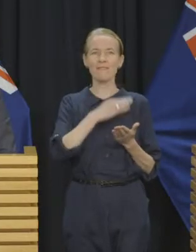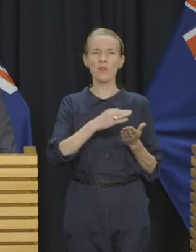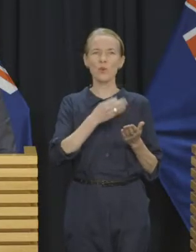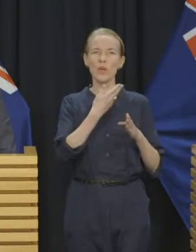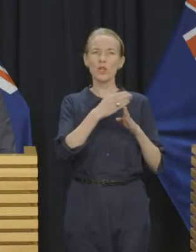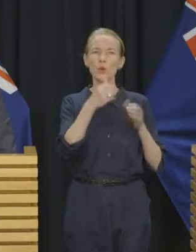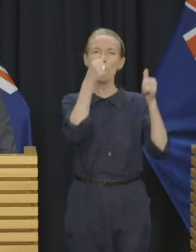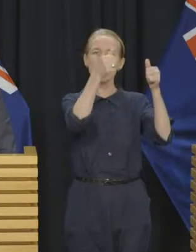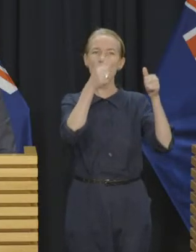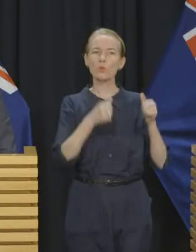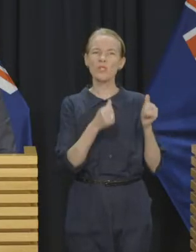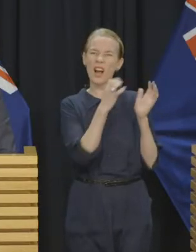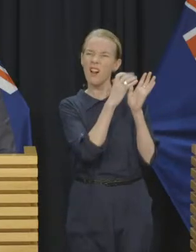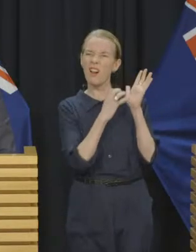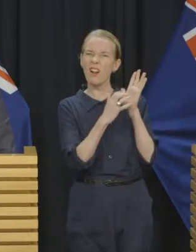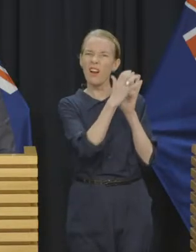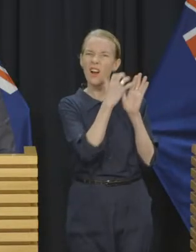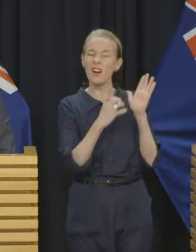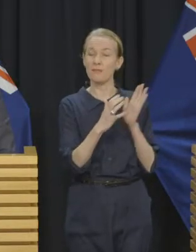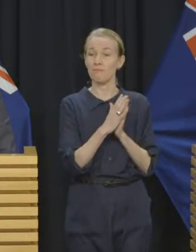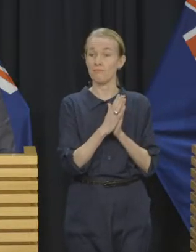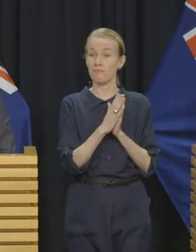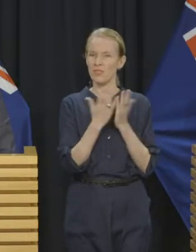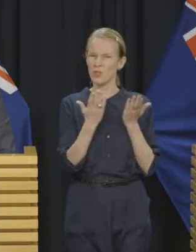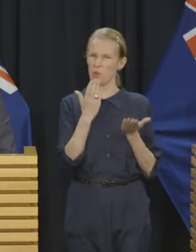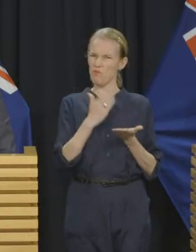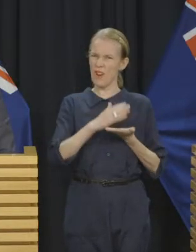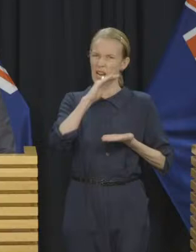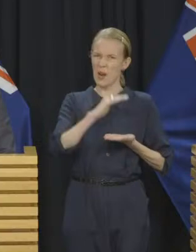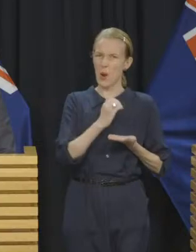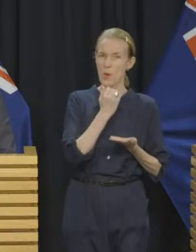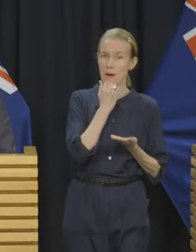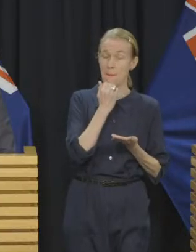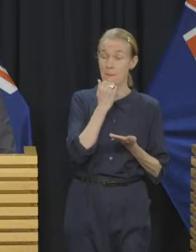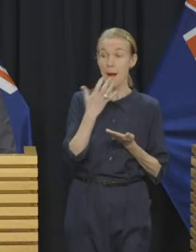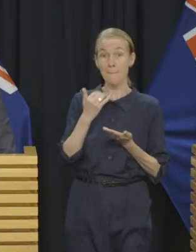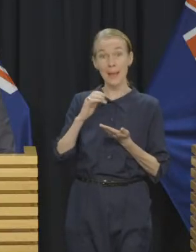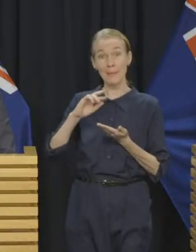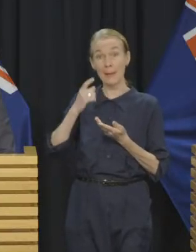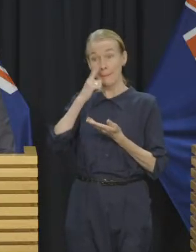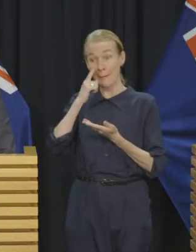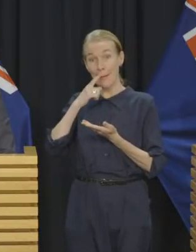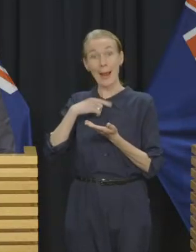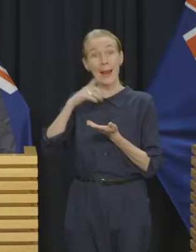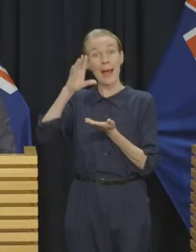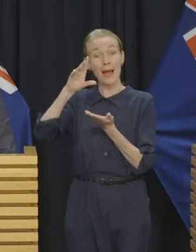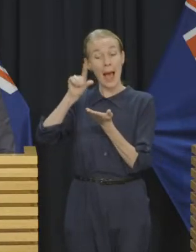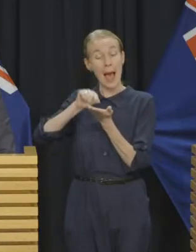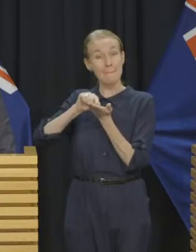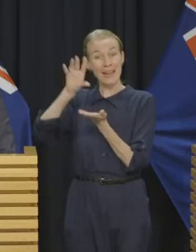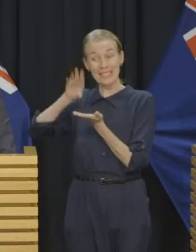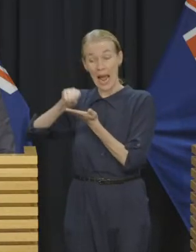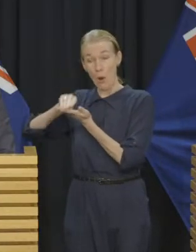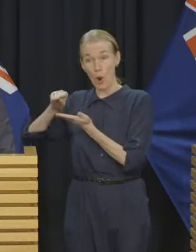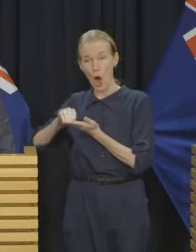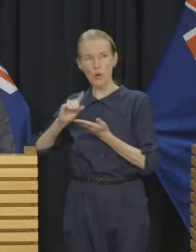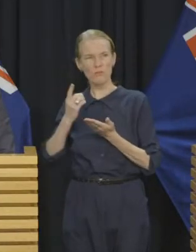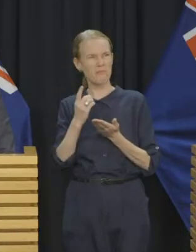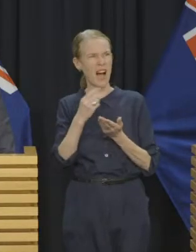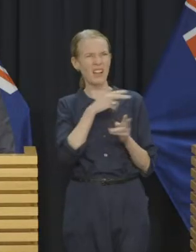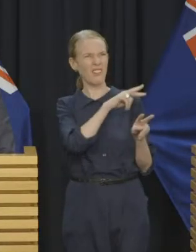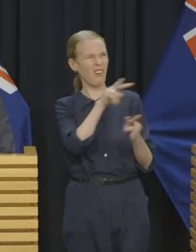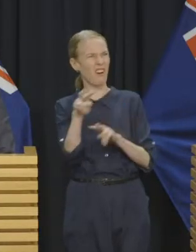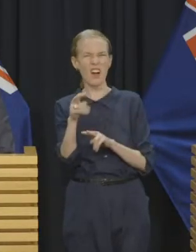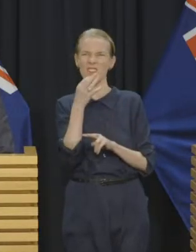businesses. So more people have downloaded it, but businesses aren't sort of keeping up with creating posters. What is stopping that? Like, why aren't